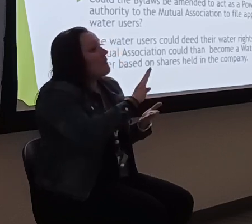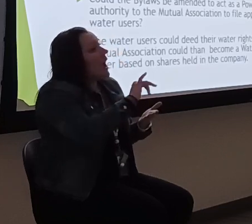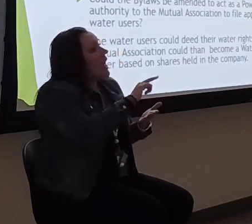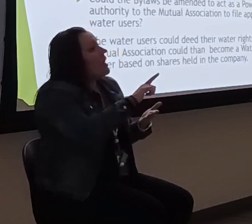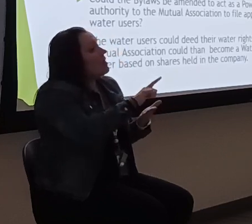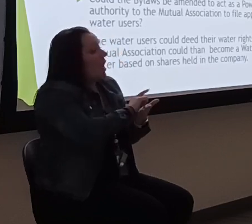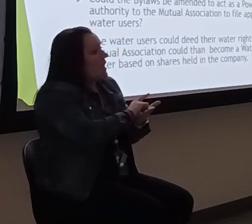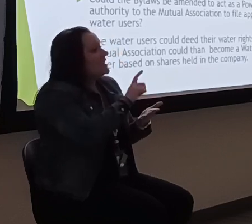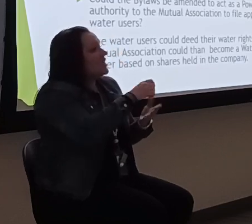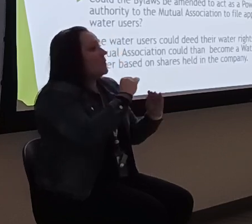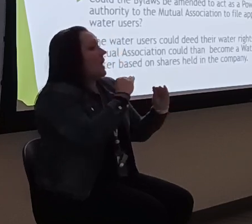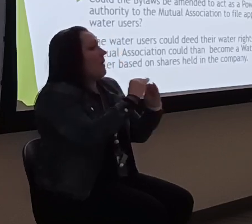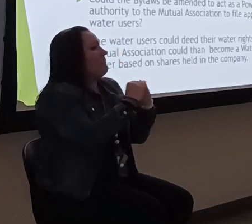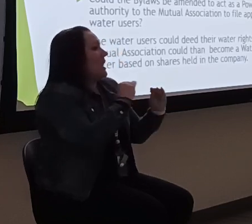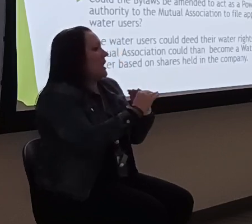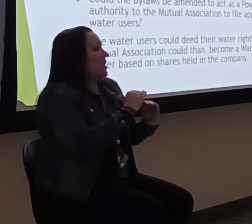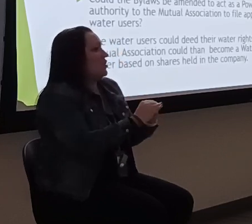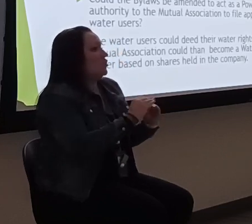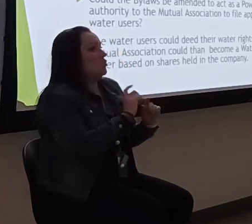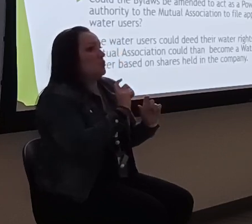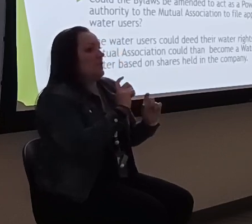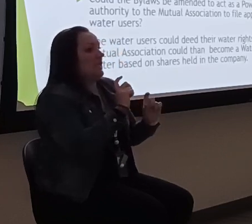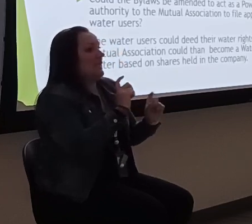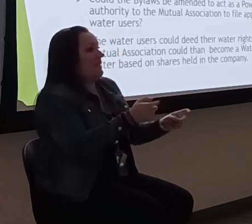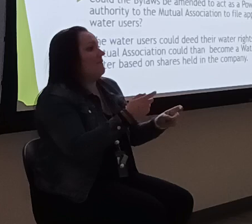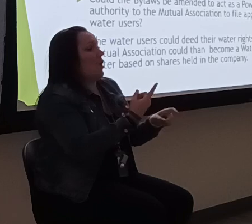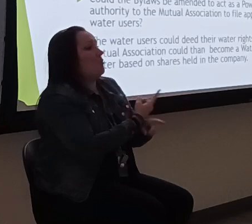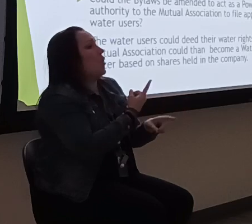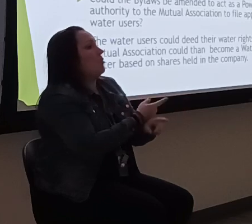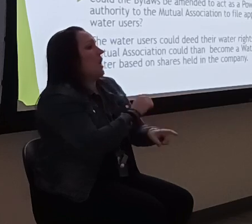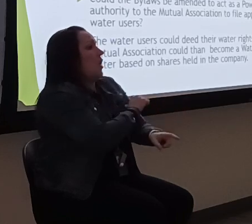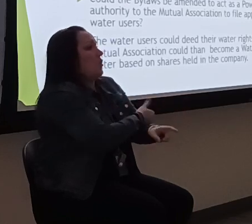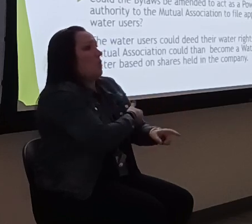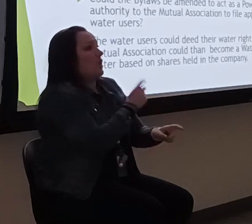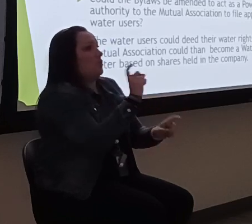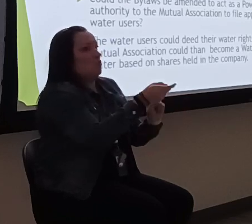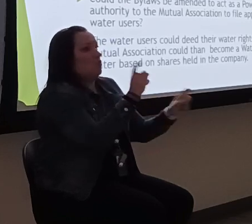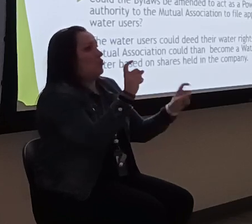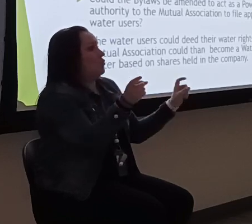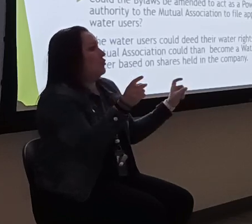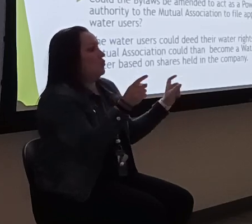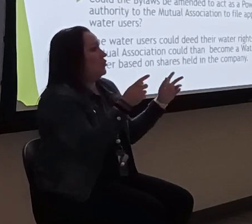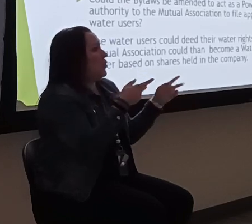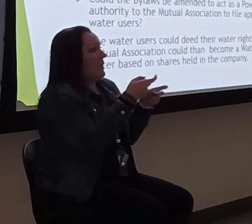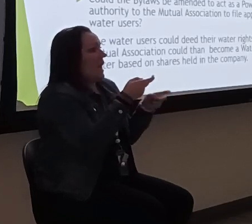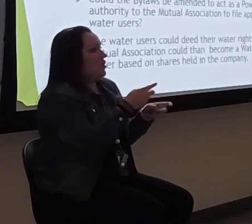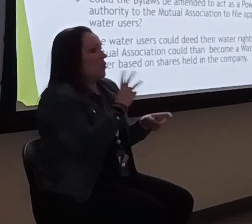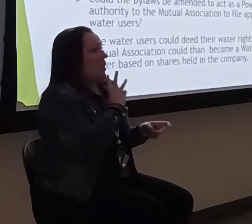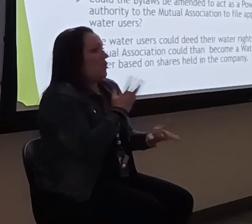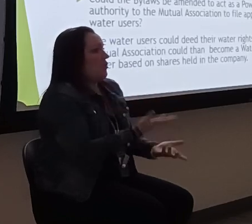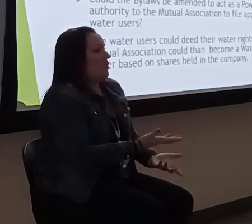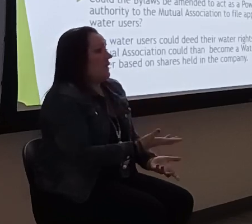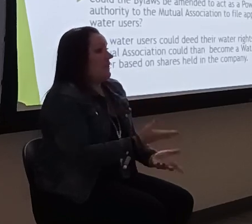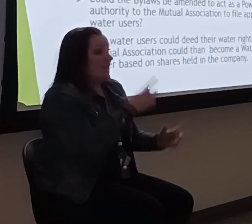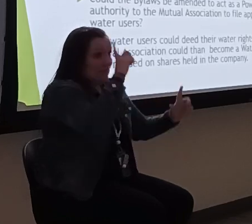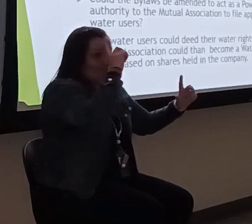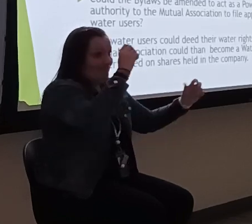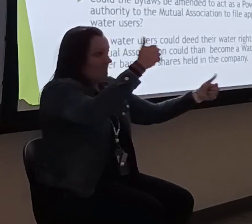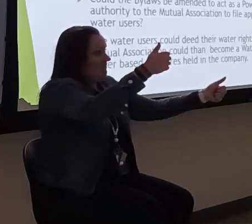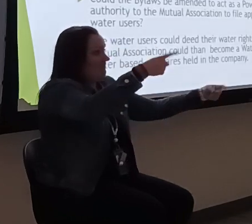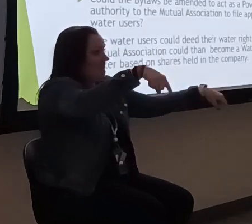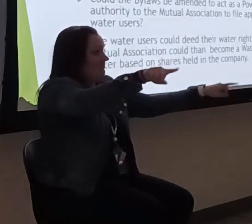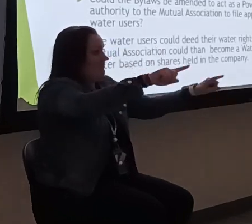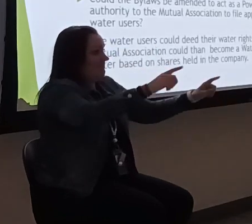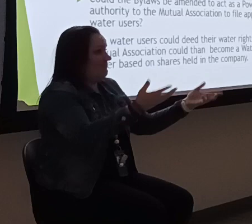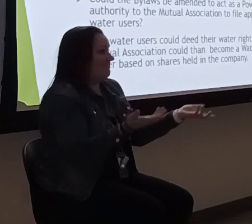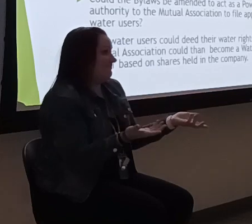amended to give the authority that's needed to administer the water. That's totally up to you guys. You guys determine how you want to